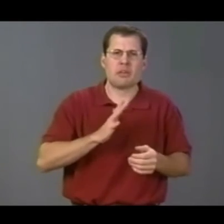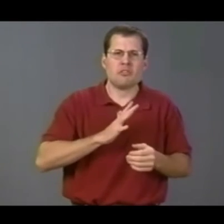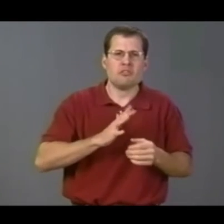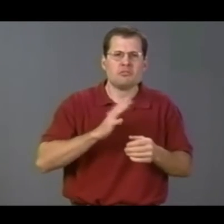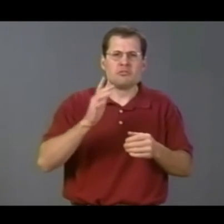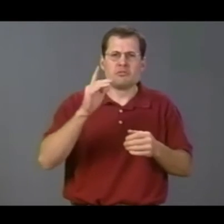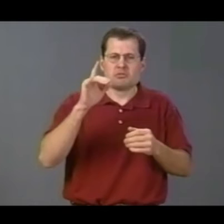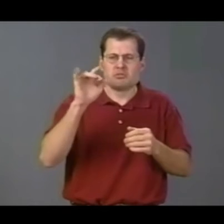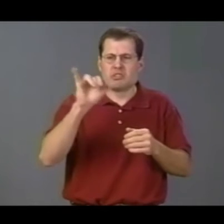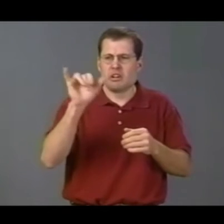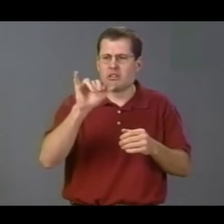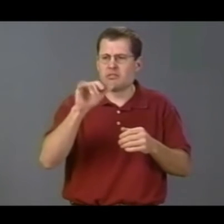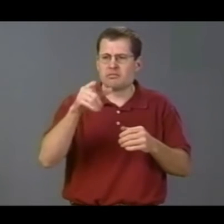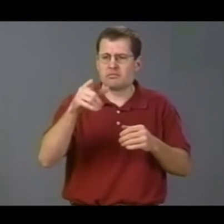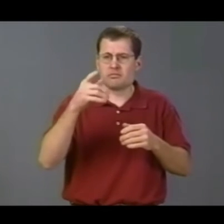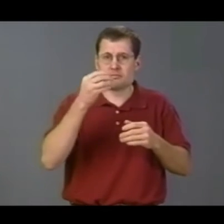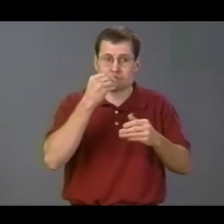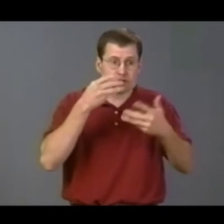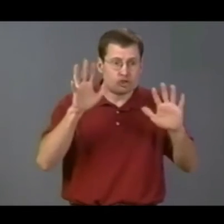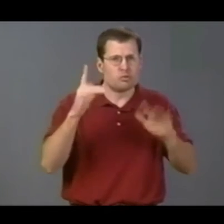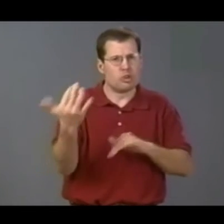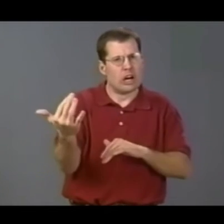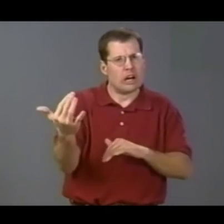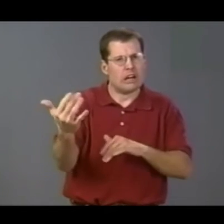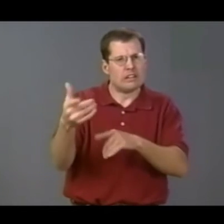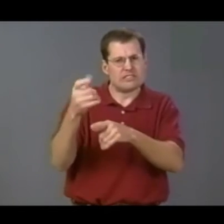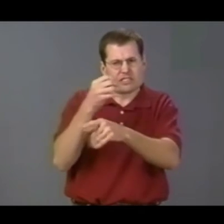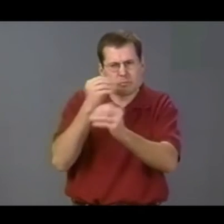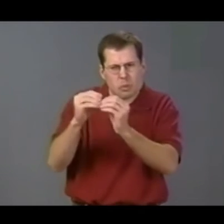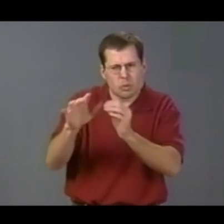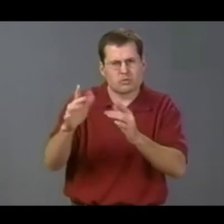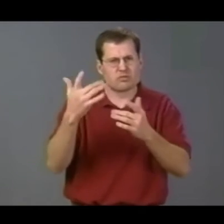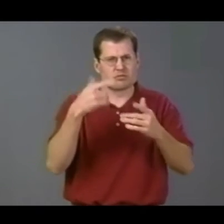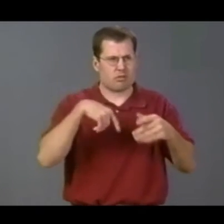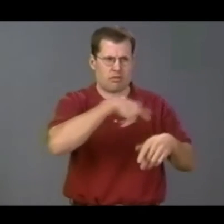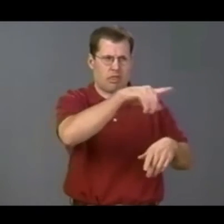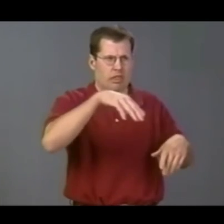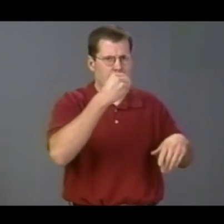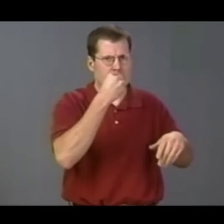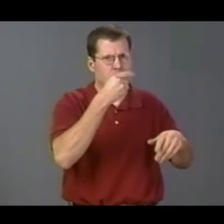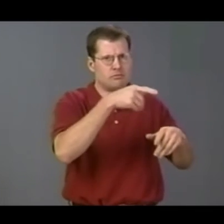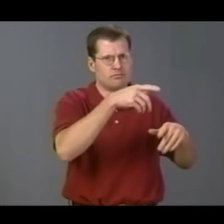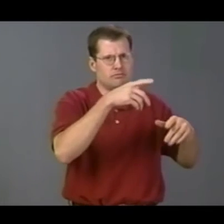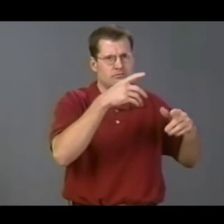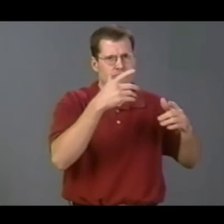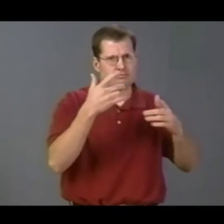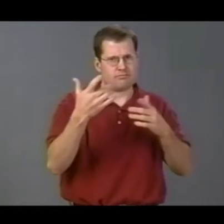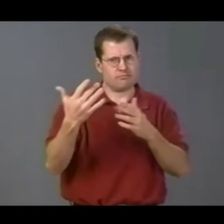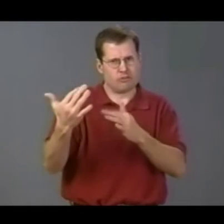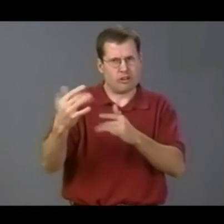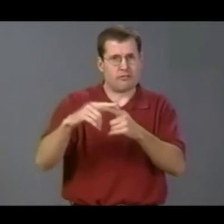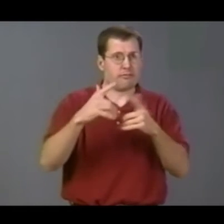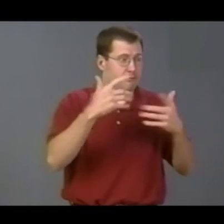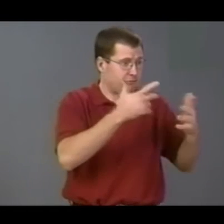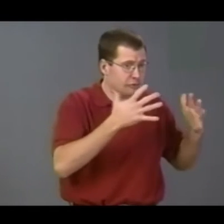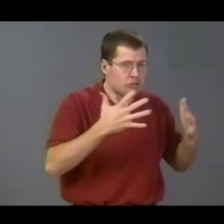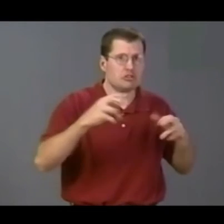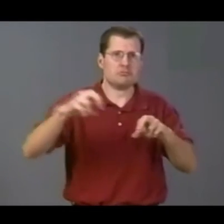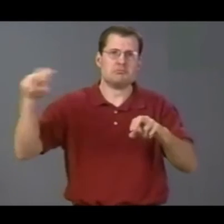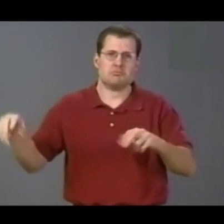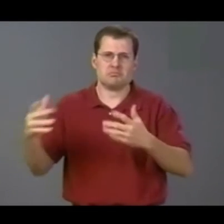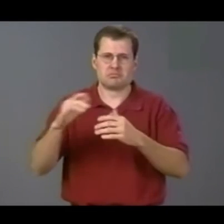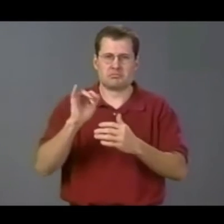And that way you can, say, look, everybody's eating, and when we're going to wait until everybody's finished. And when they're finished